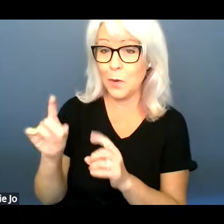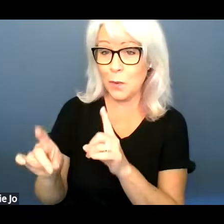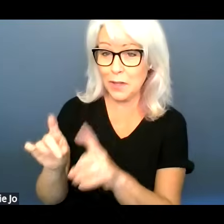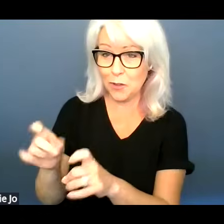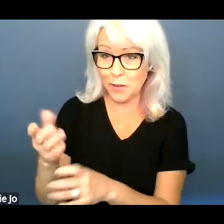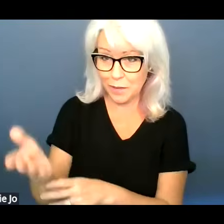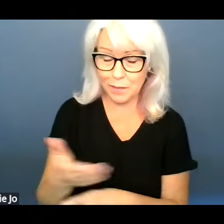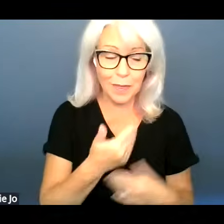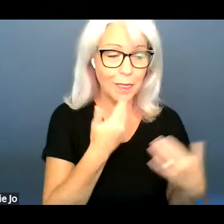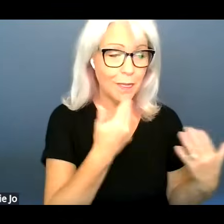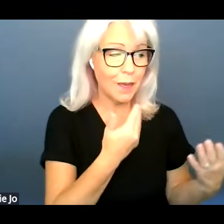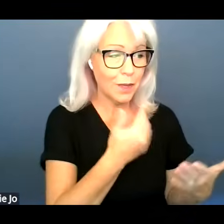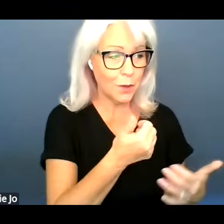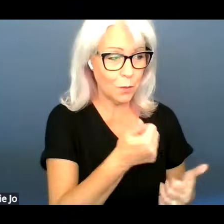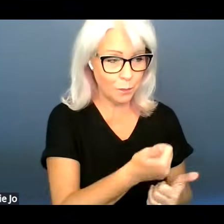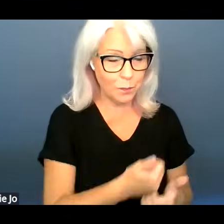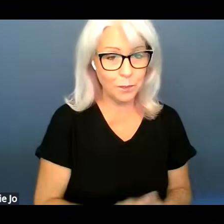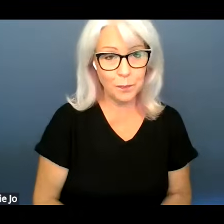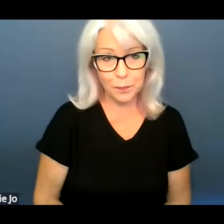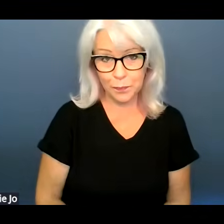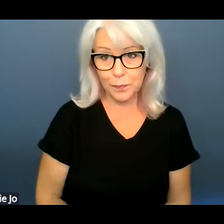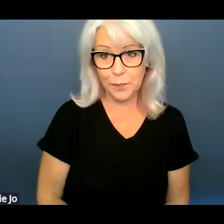much.